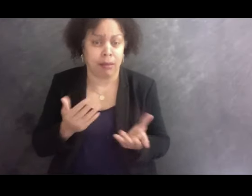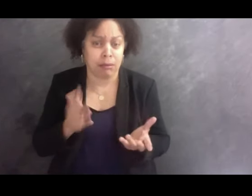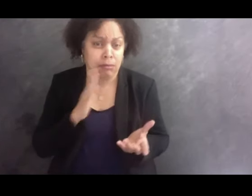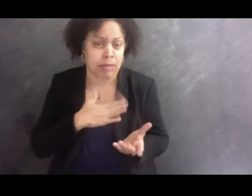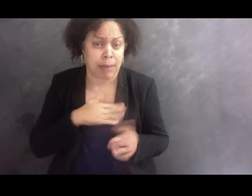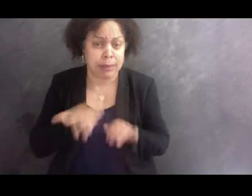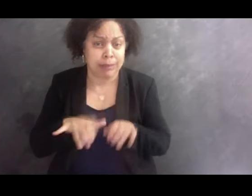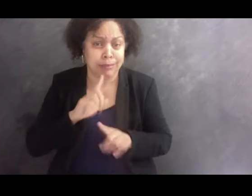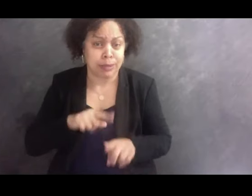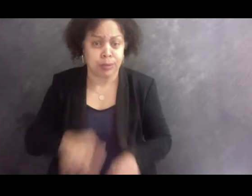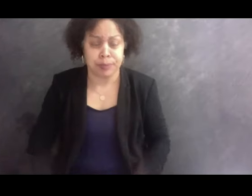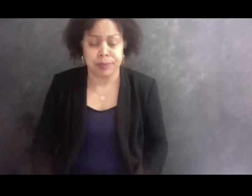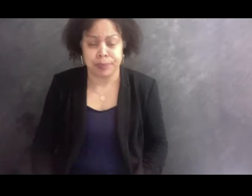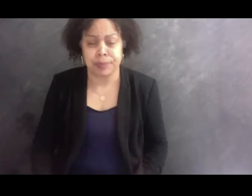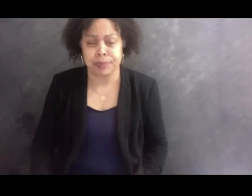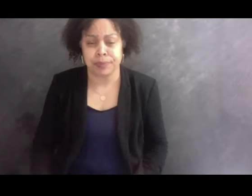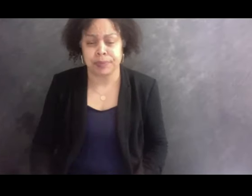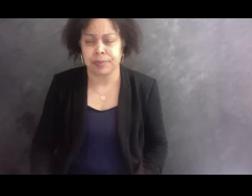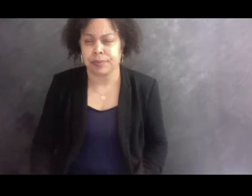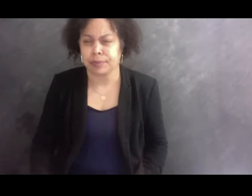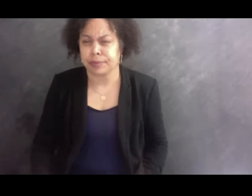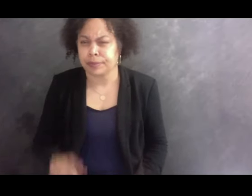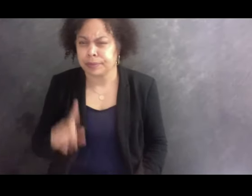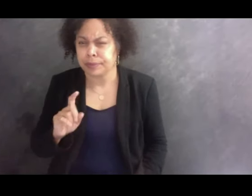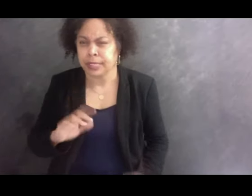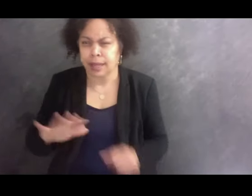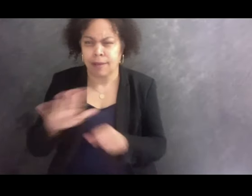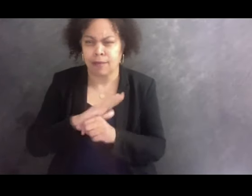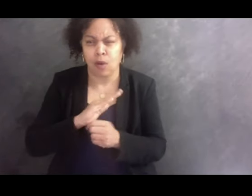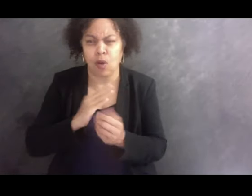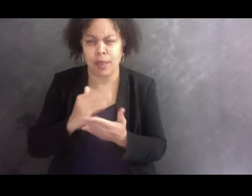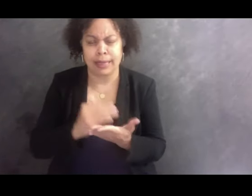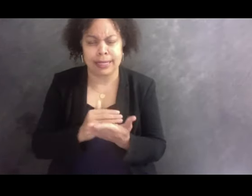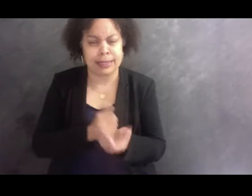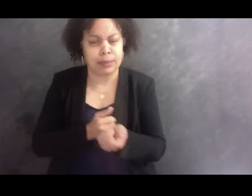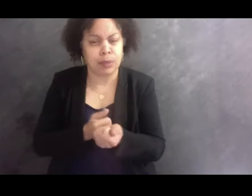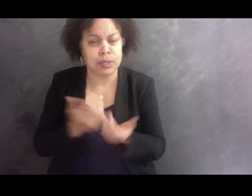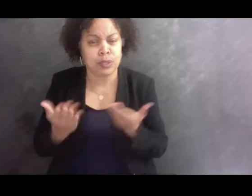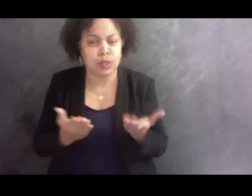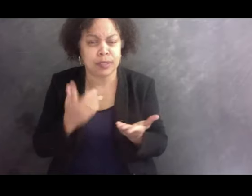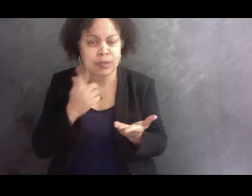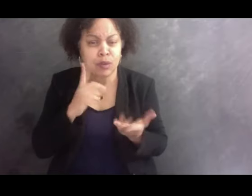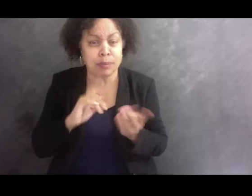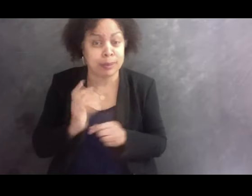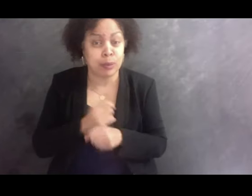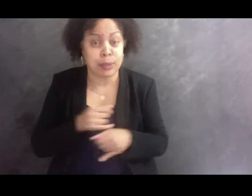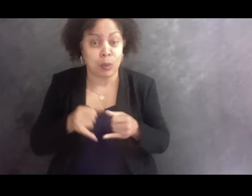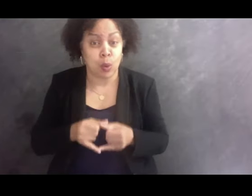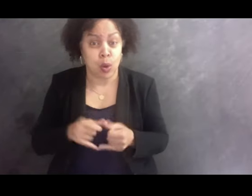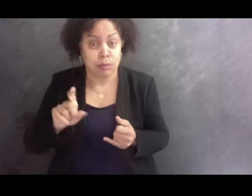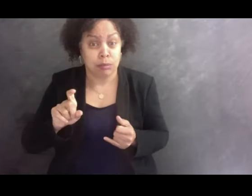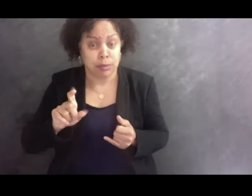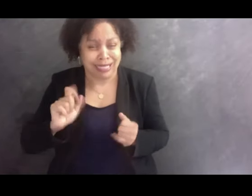via email. Is there a full list of support services for awardees available online? You can